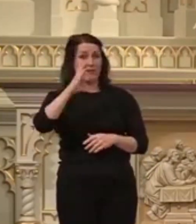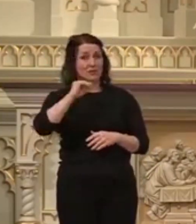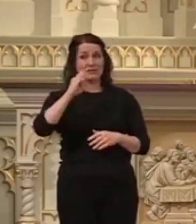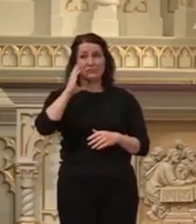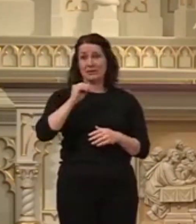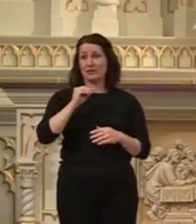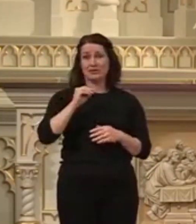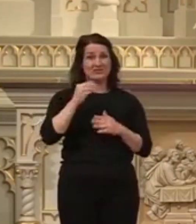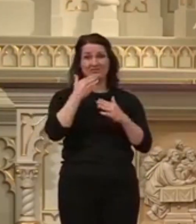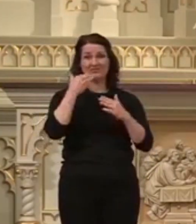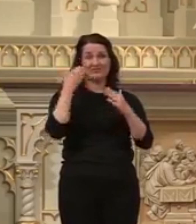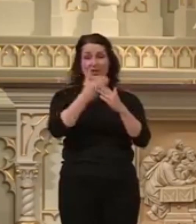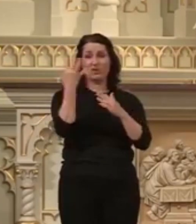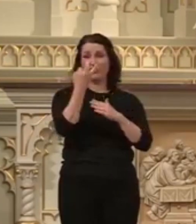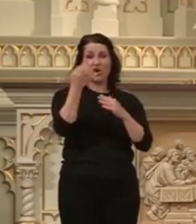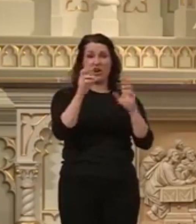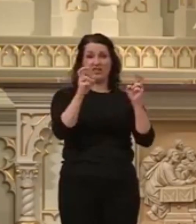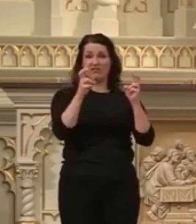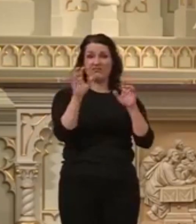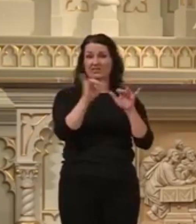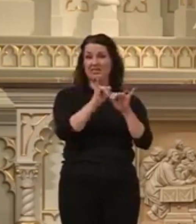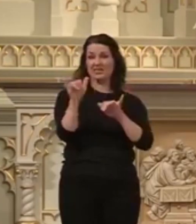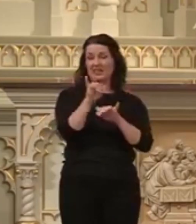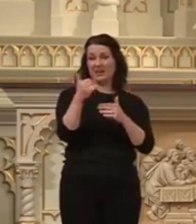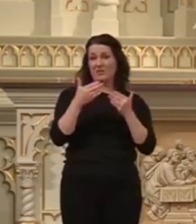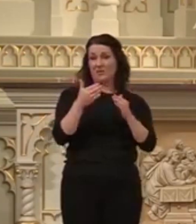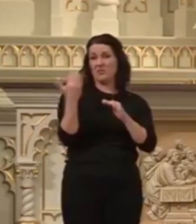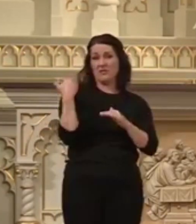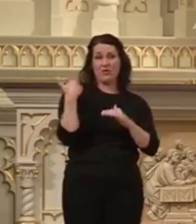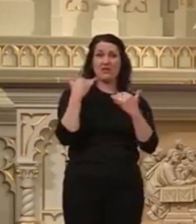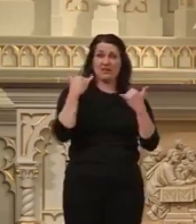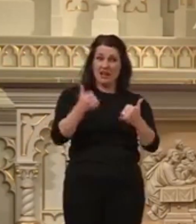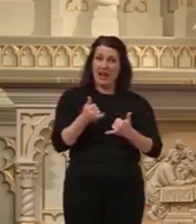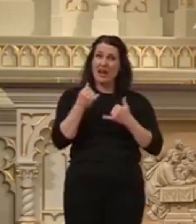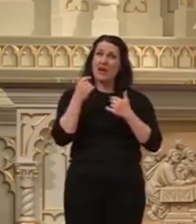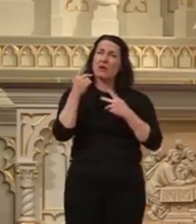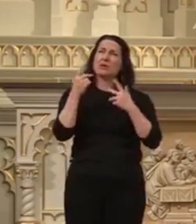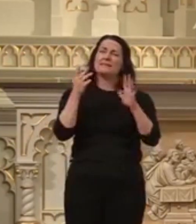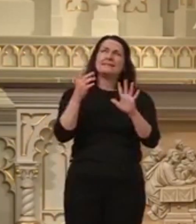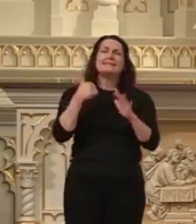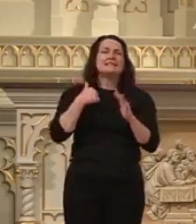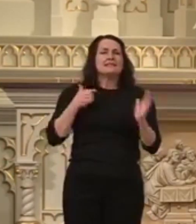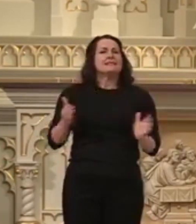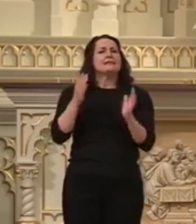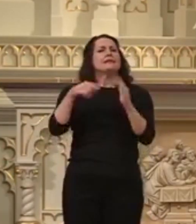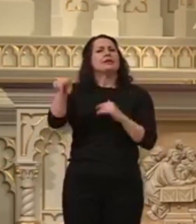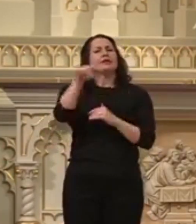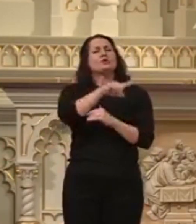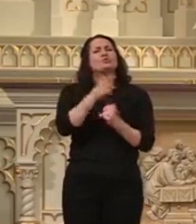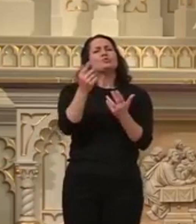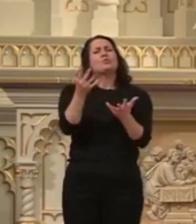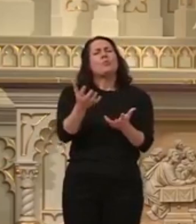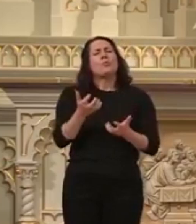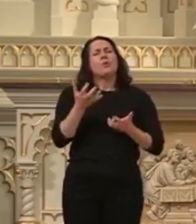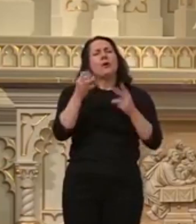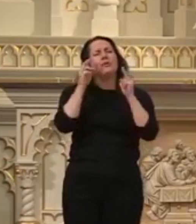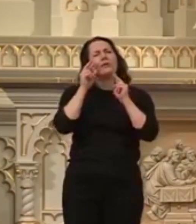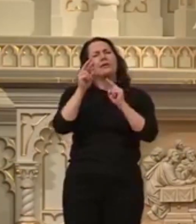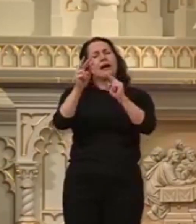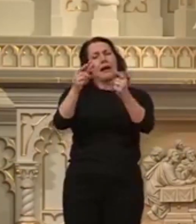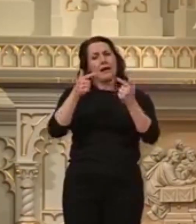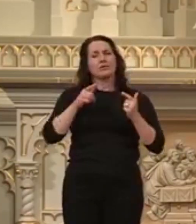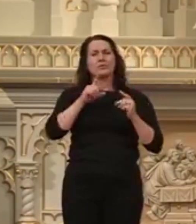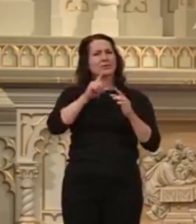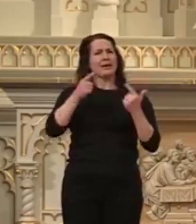before, I just encourage us to allow the loving action